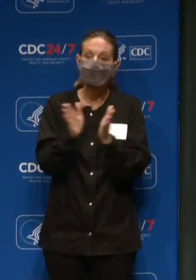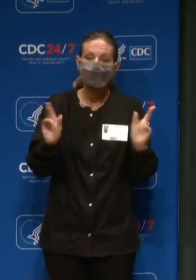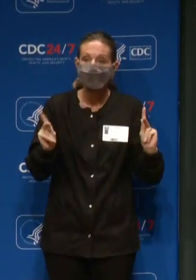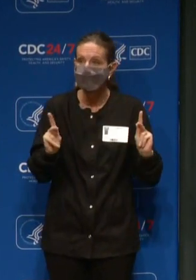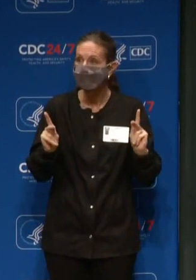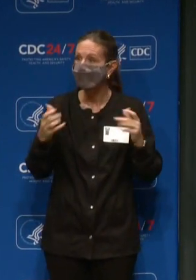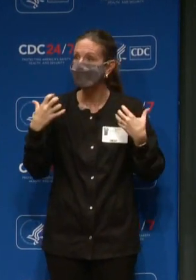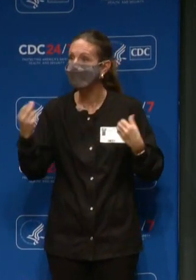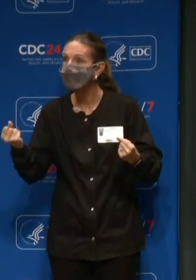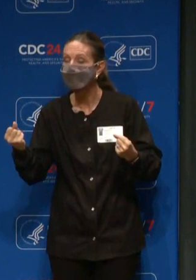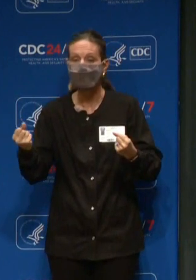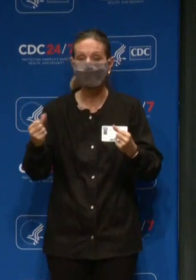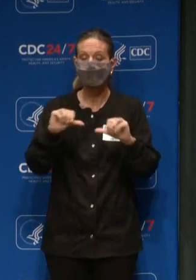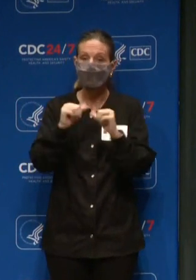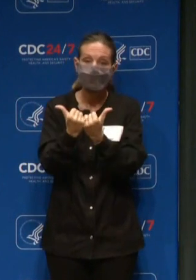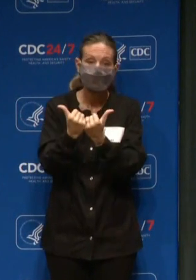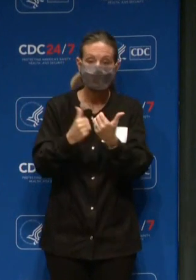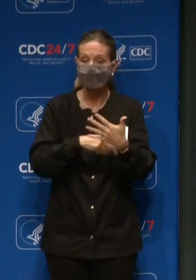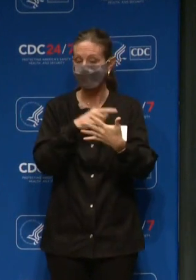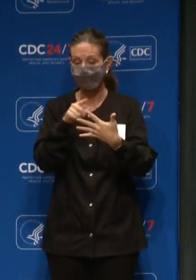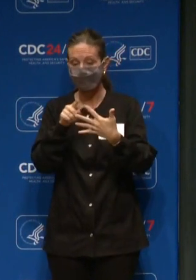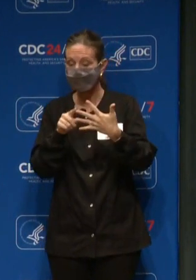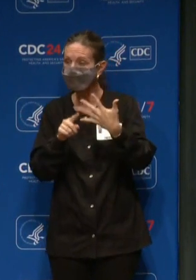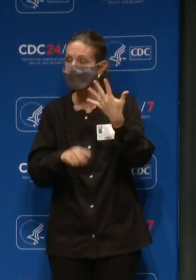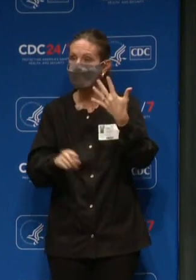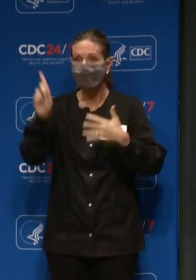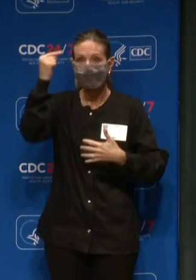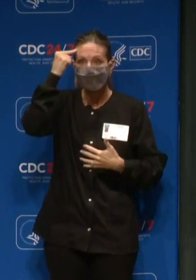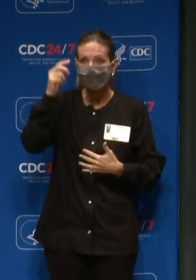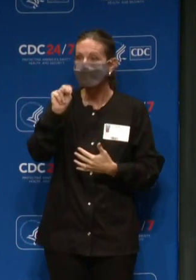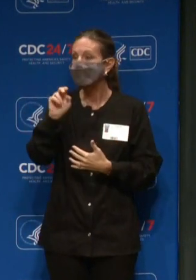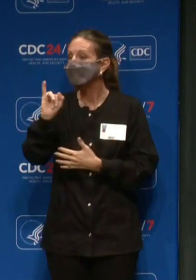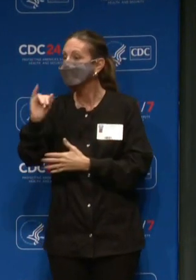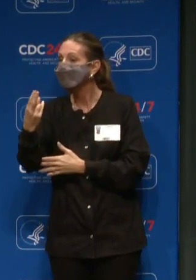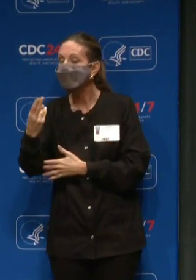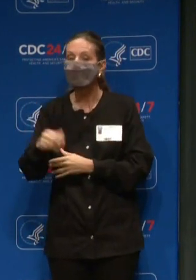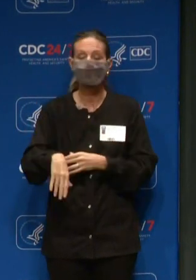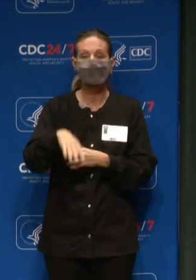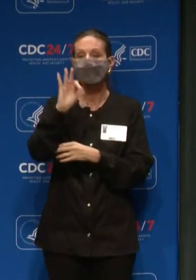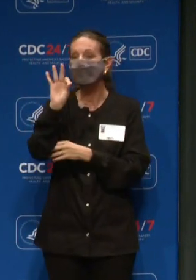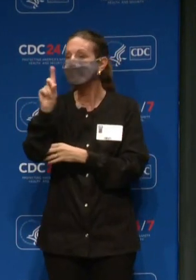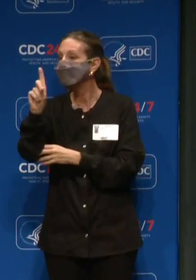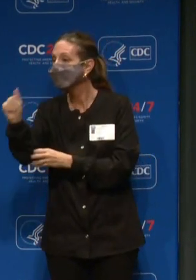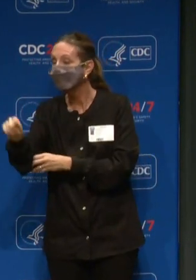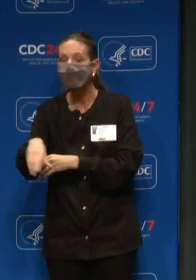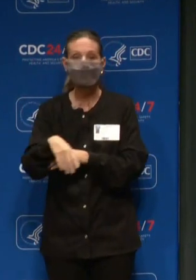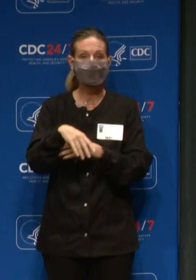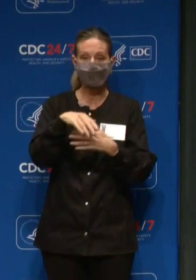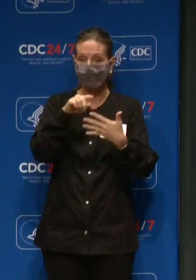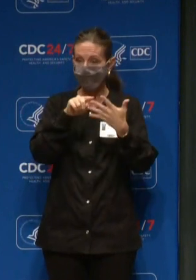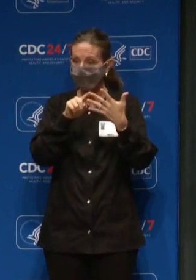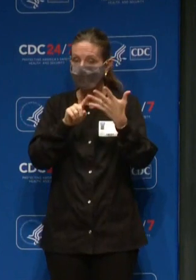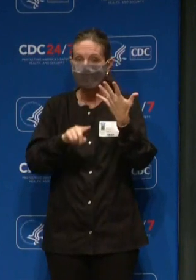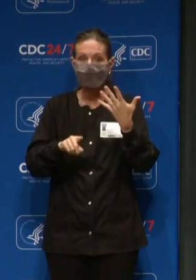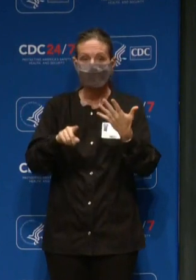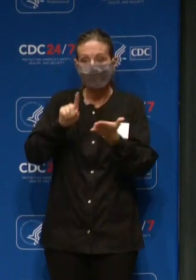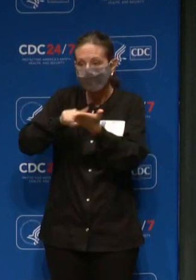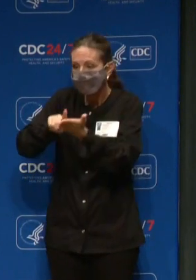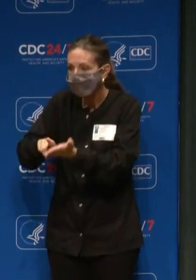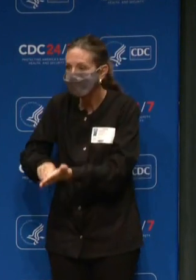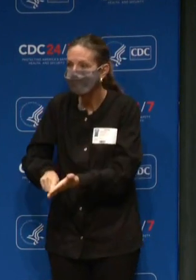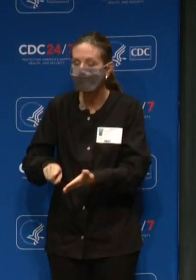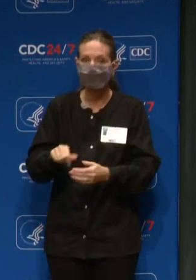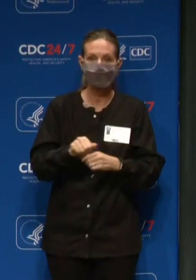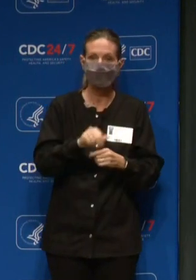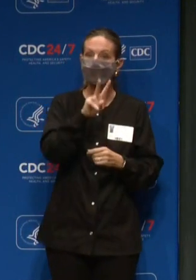opioid abuse during the pandemic, NIH and FDA around research and countermeasures, the Veterans Department